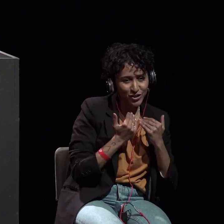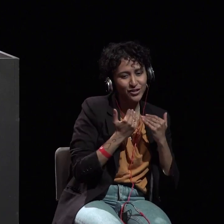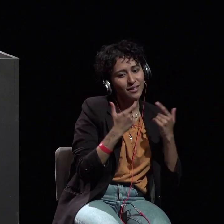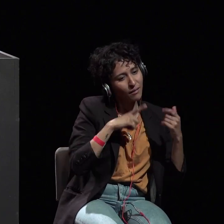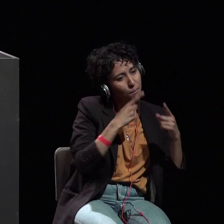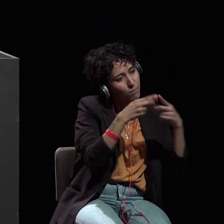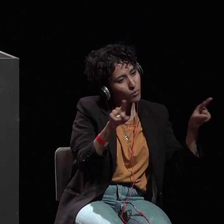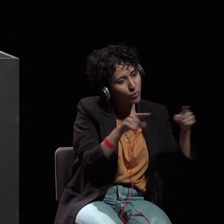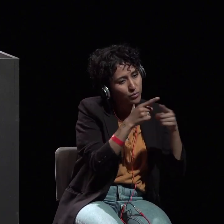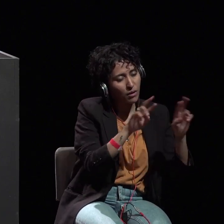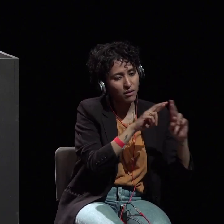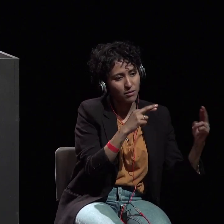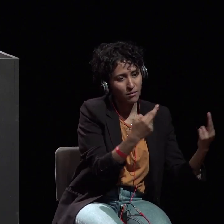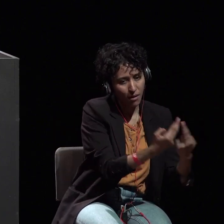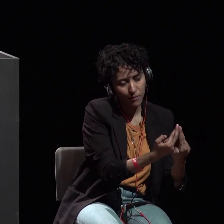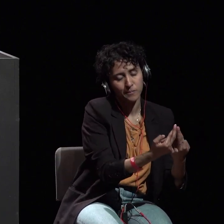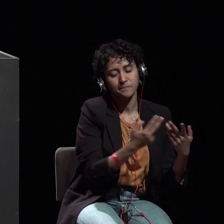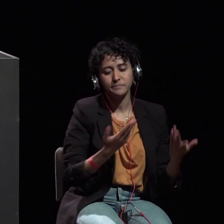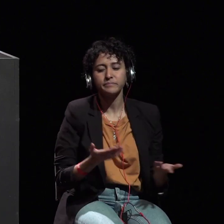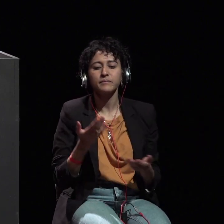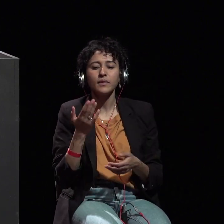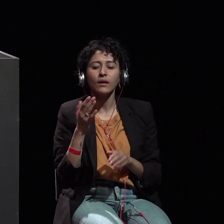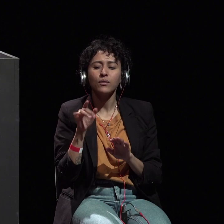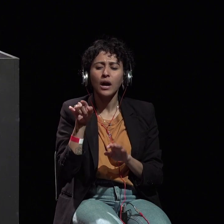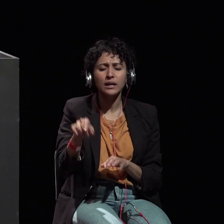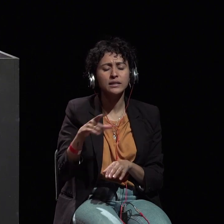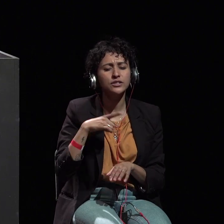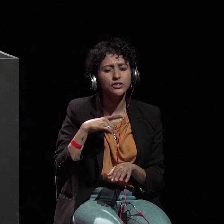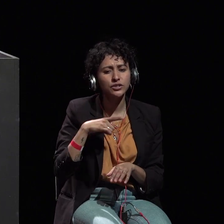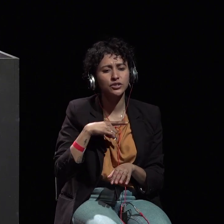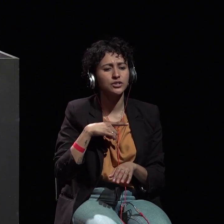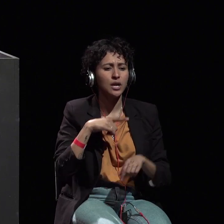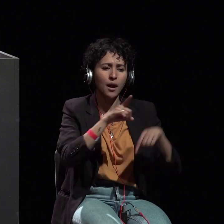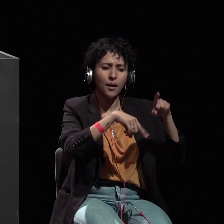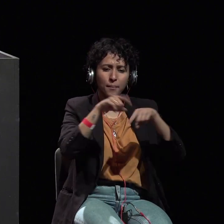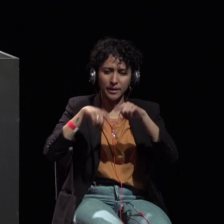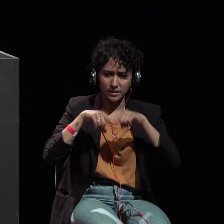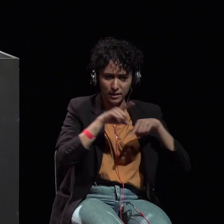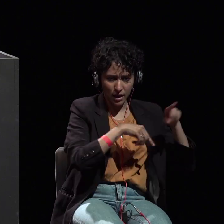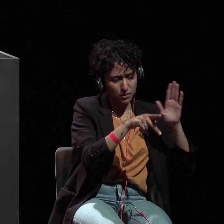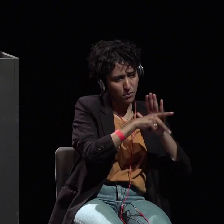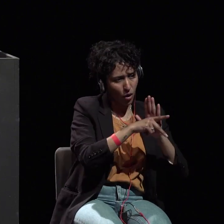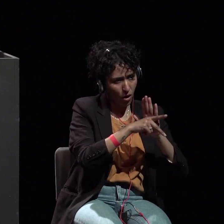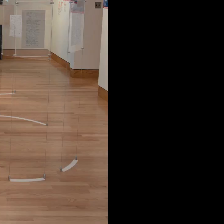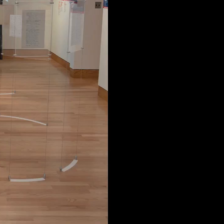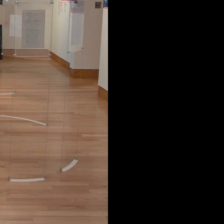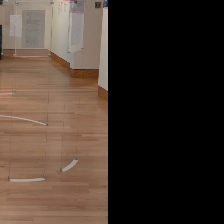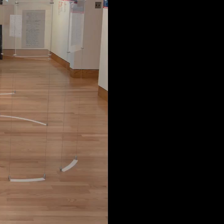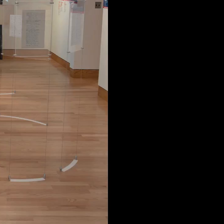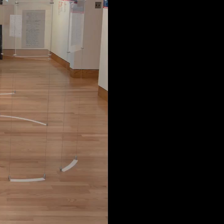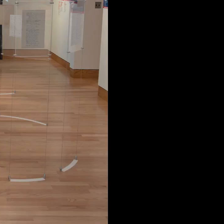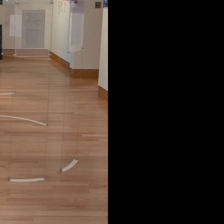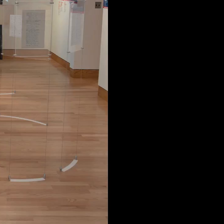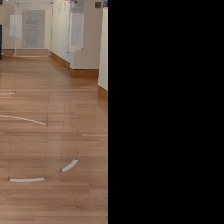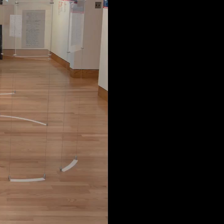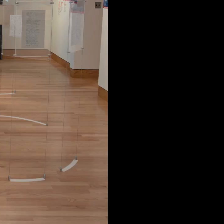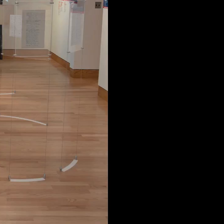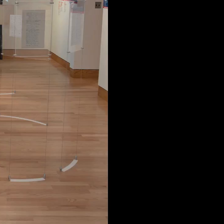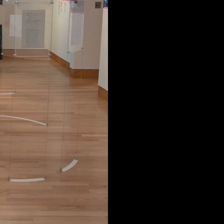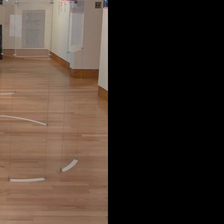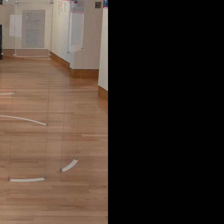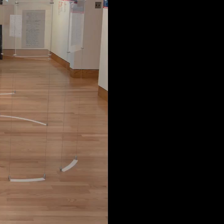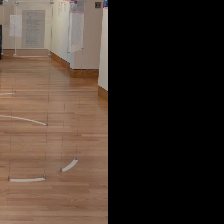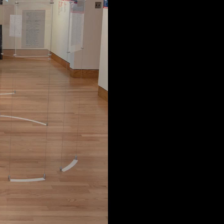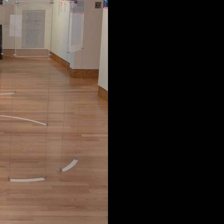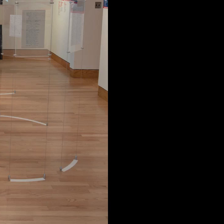Hawaii. While visitors would stand in the middle of each of these groupings, a directional speaker mounted above would play an ambient